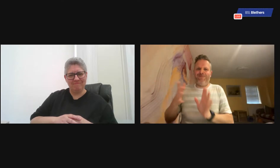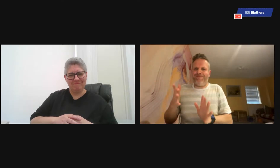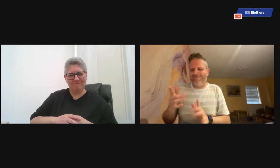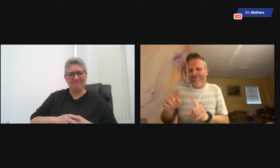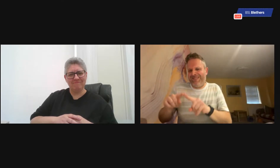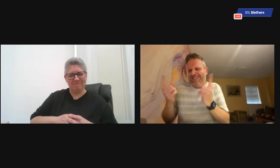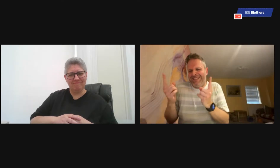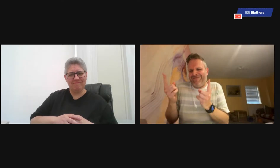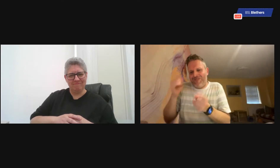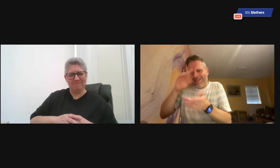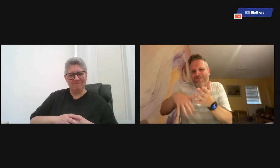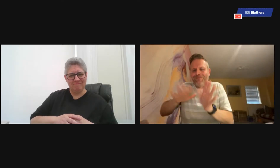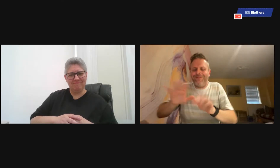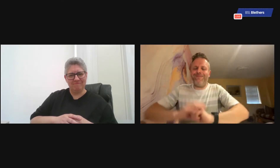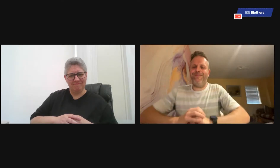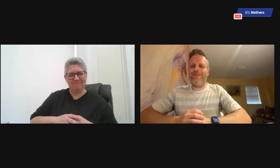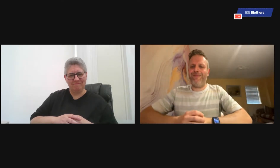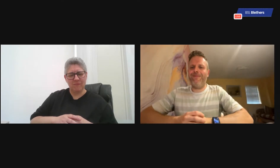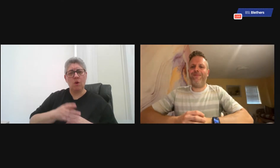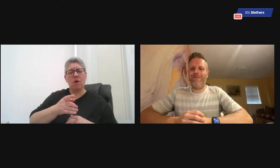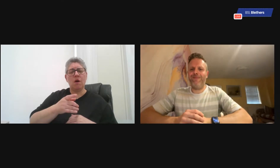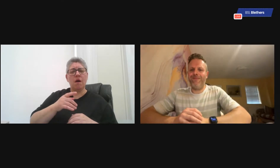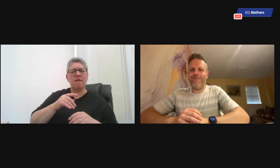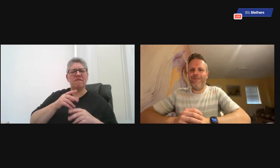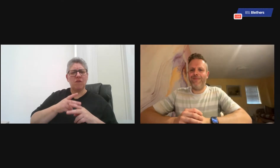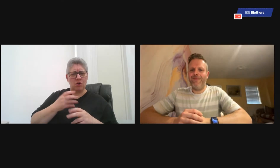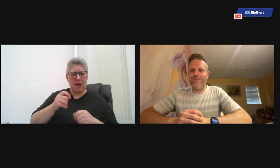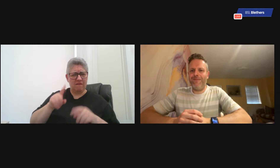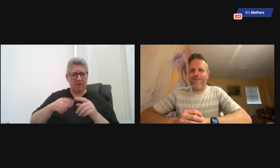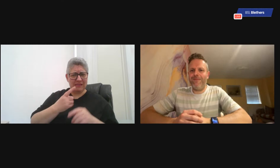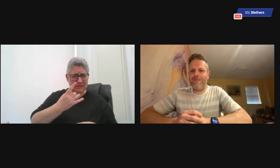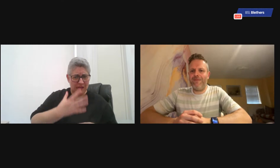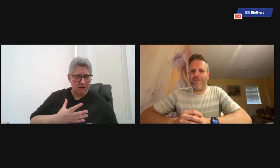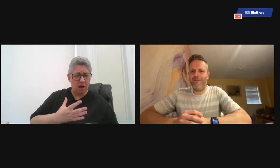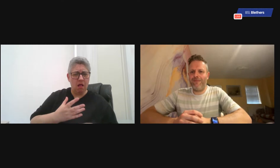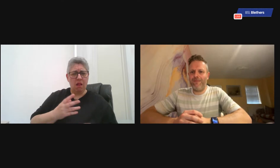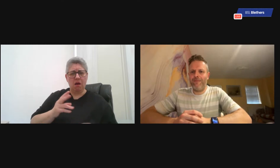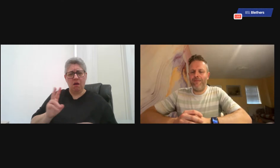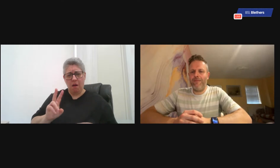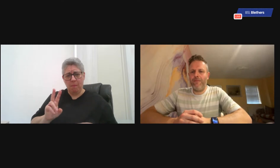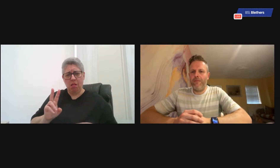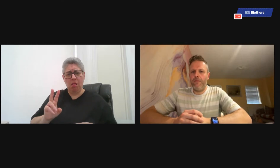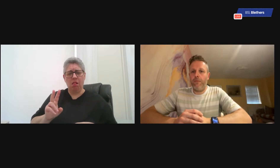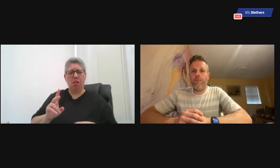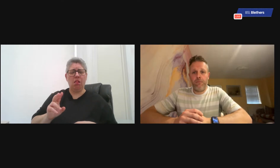share a language in that sense. So it was a different experience that they've come from.